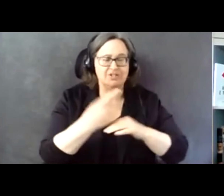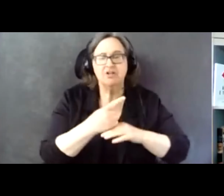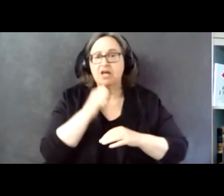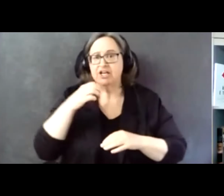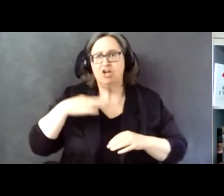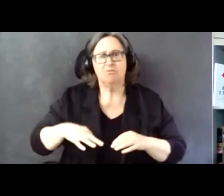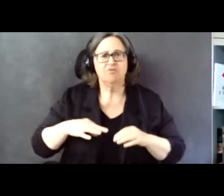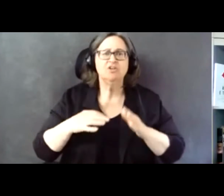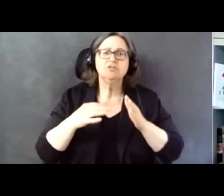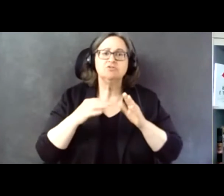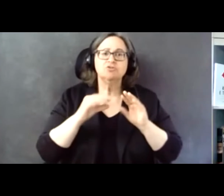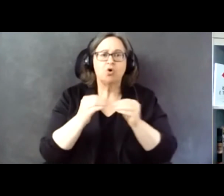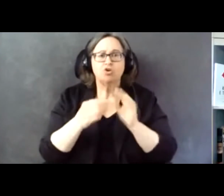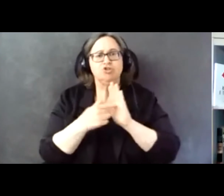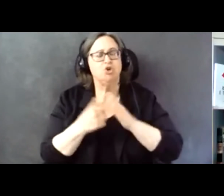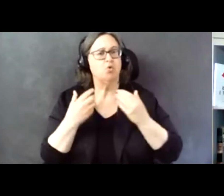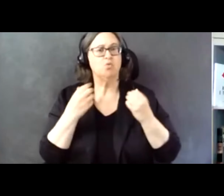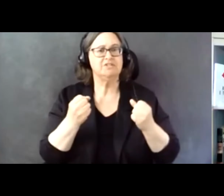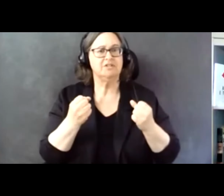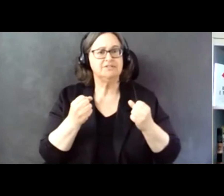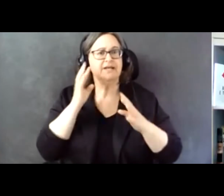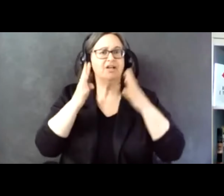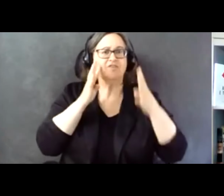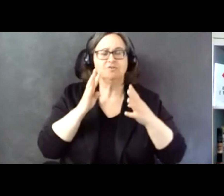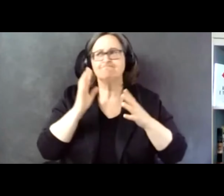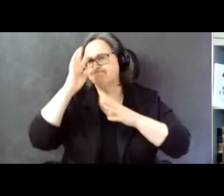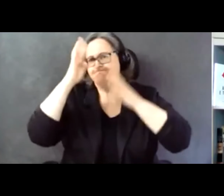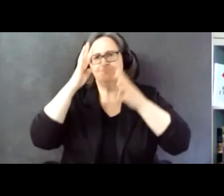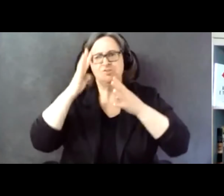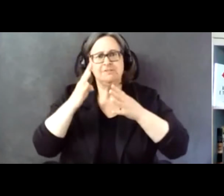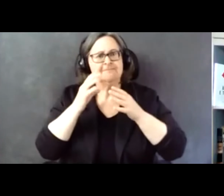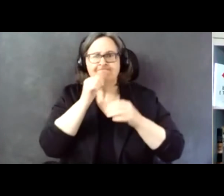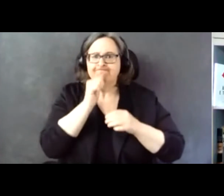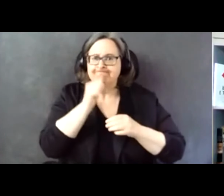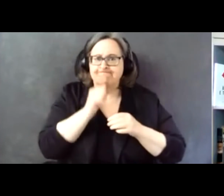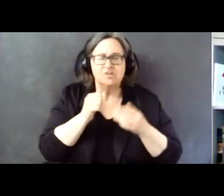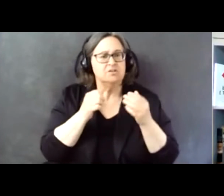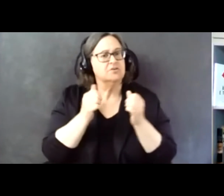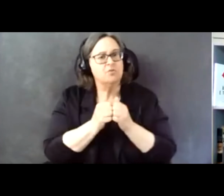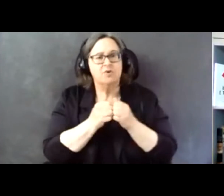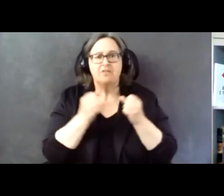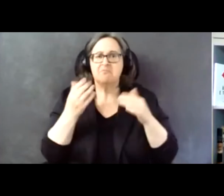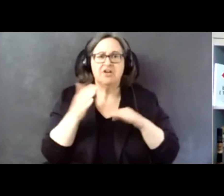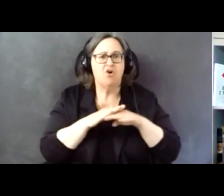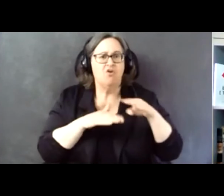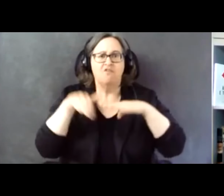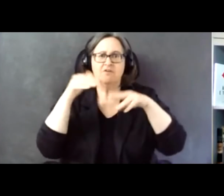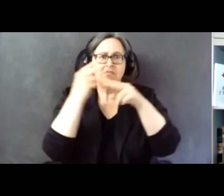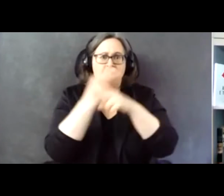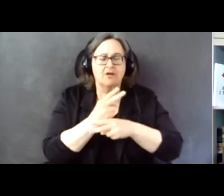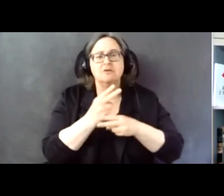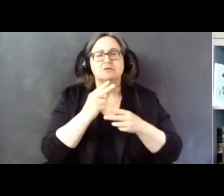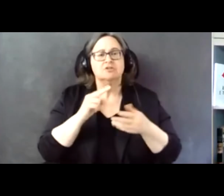displayed resilience innovation creativity grit in the face of multiple overlapping and compounding crises